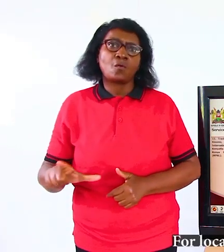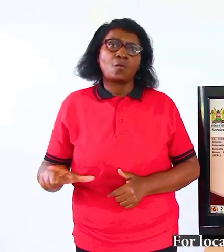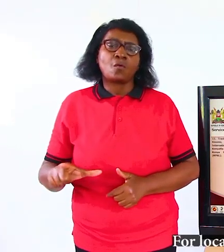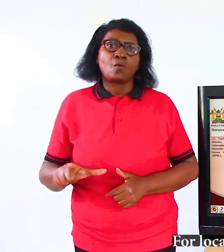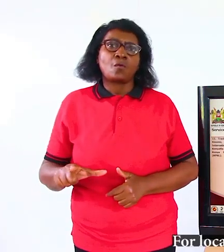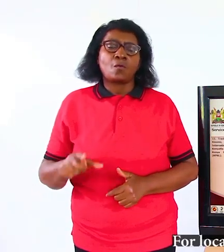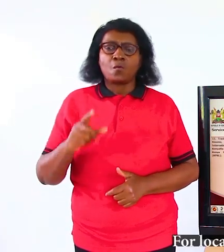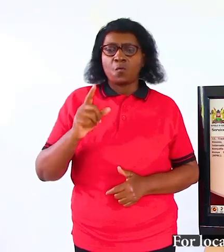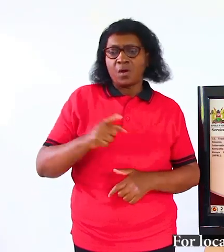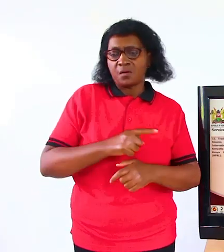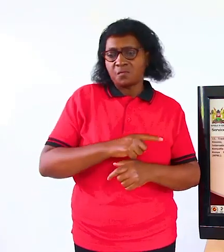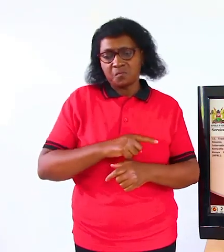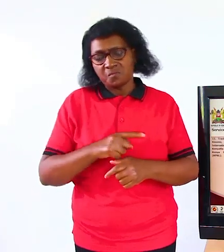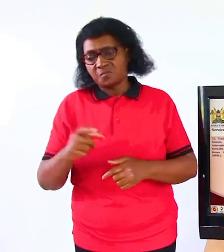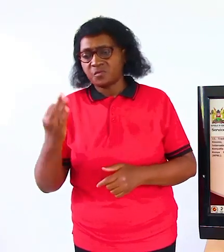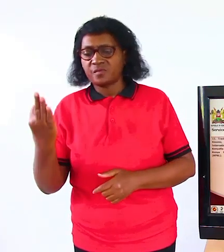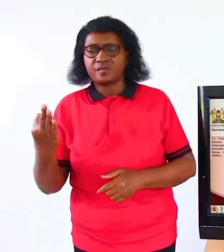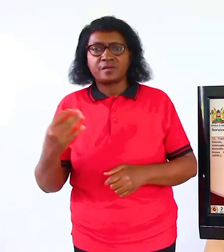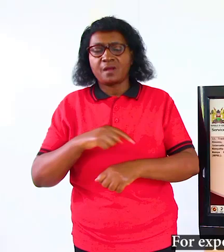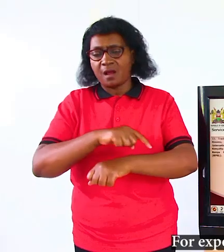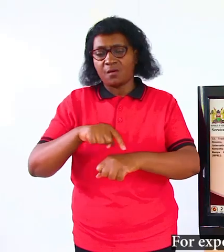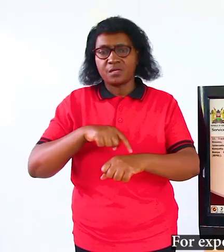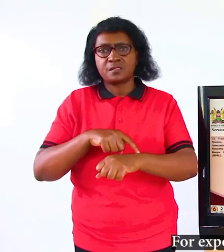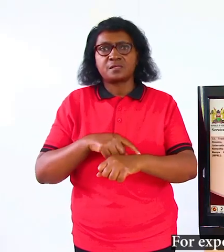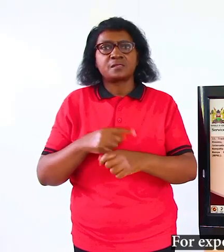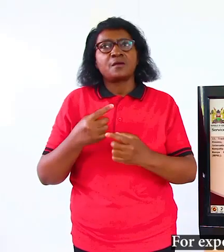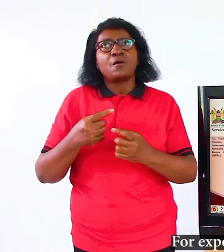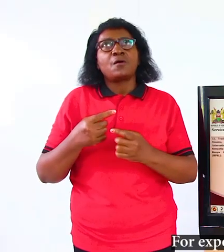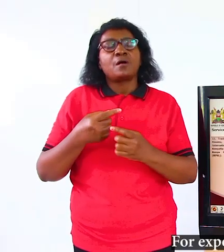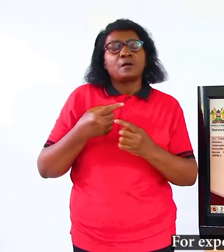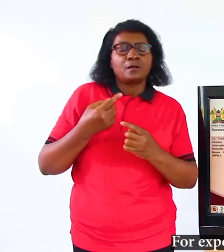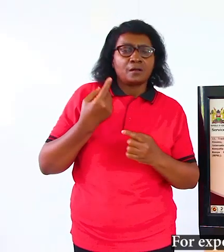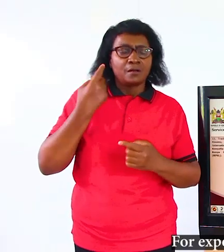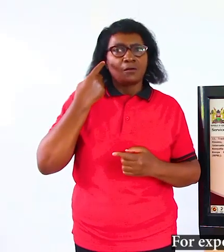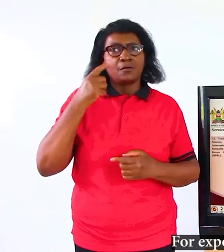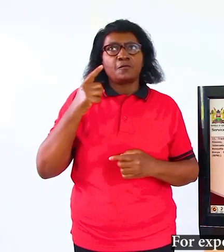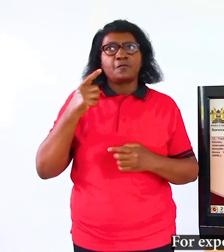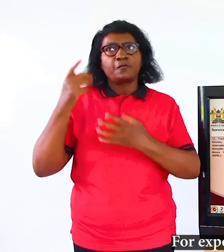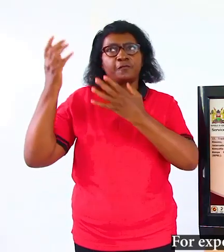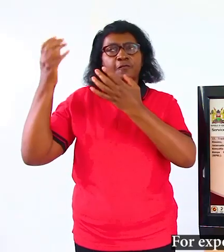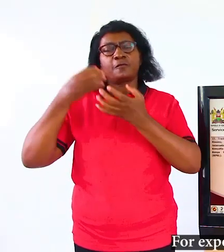1 to 3 hours. For exports 1 to 4